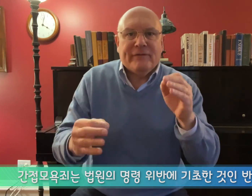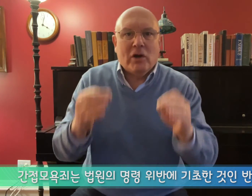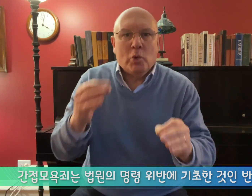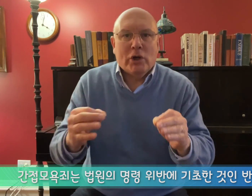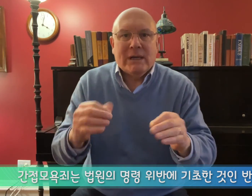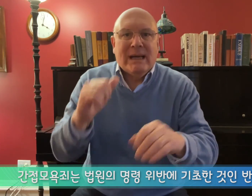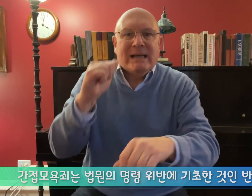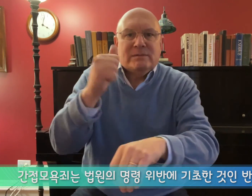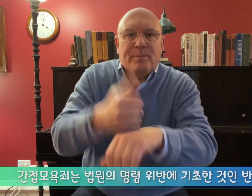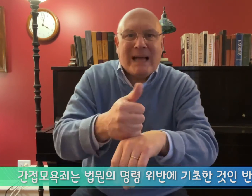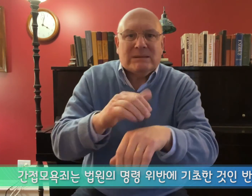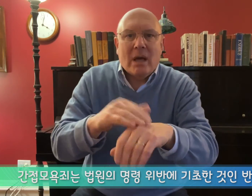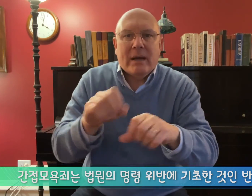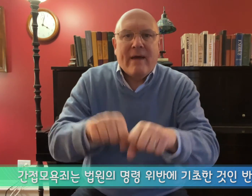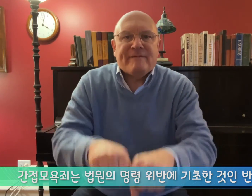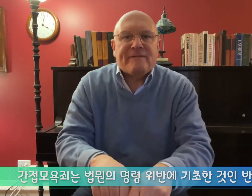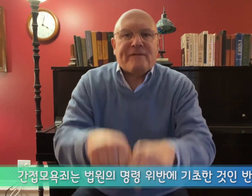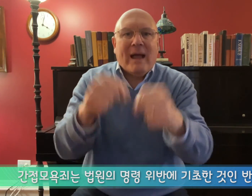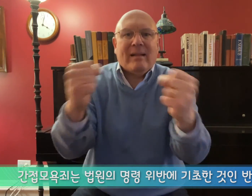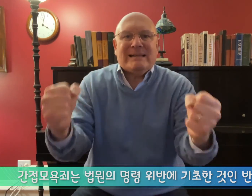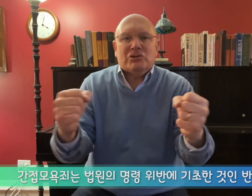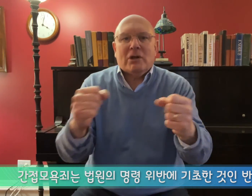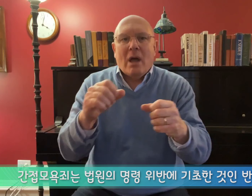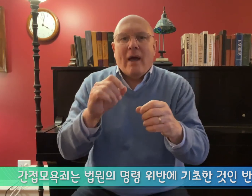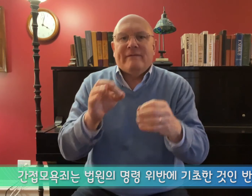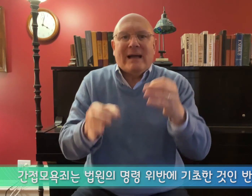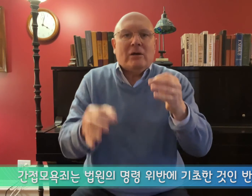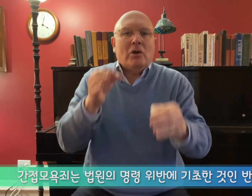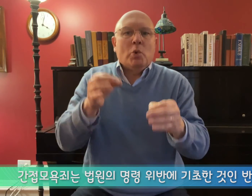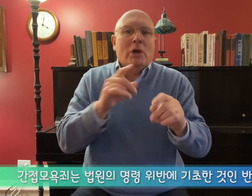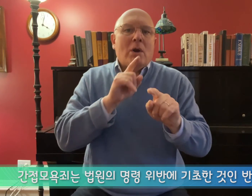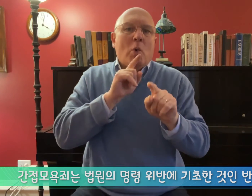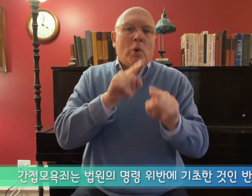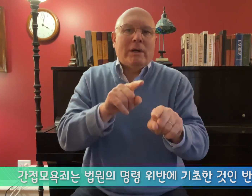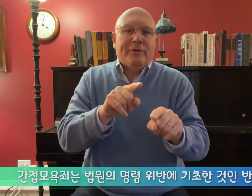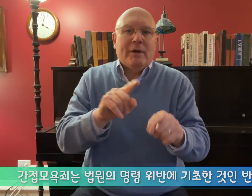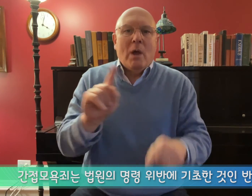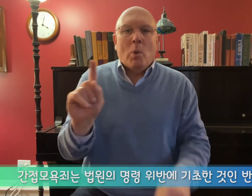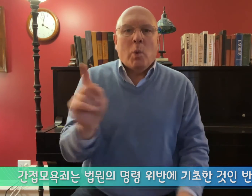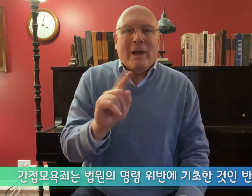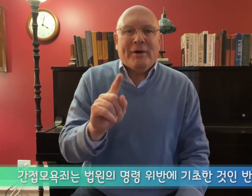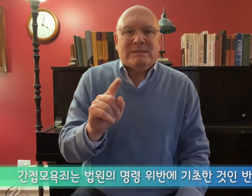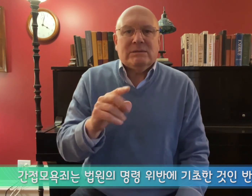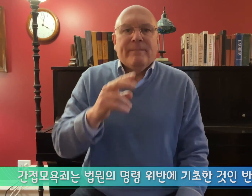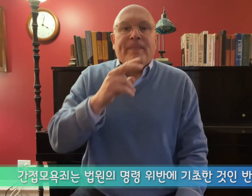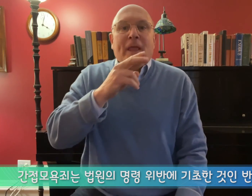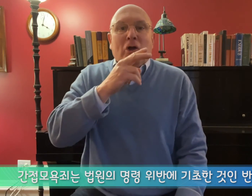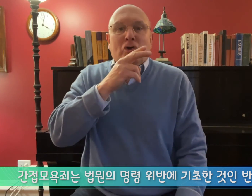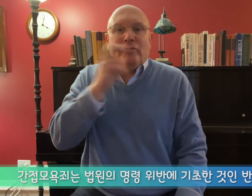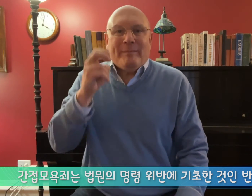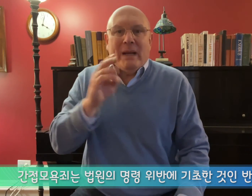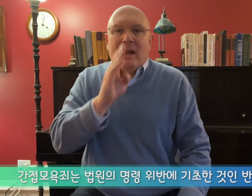Criminal indirect contempt of court is based on violation of a court order,